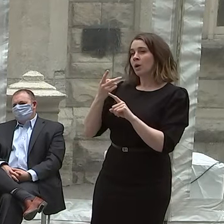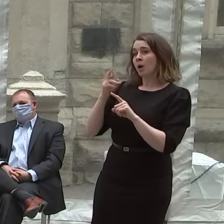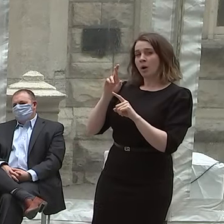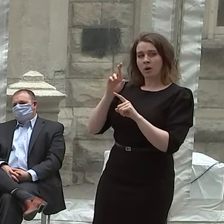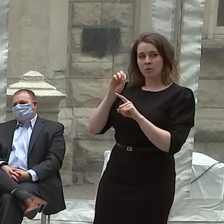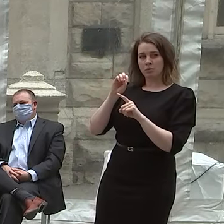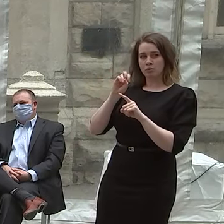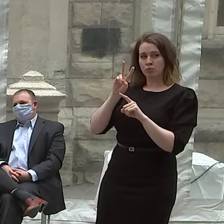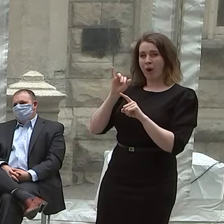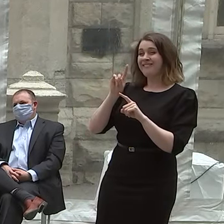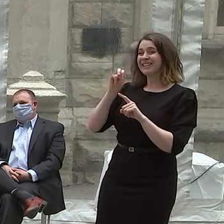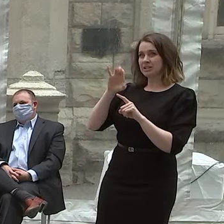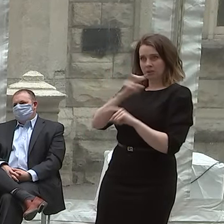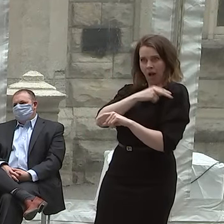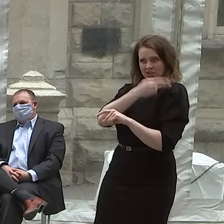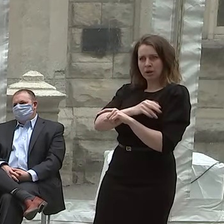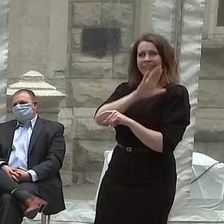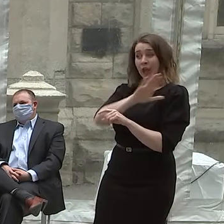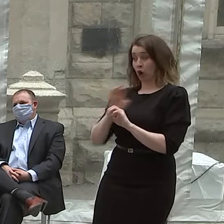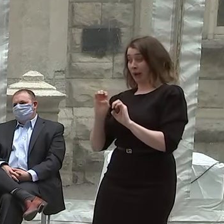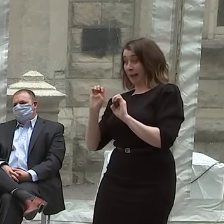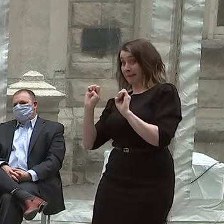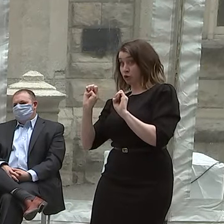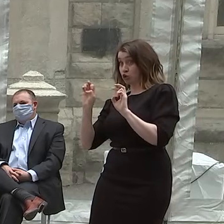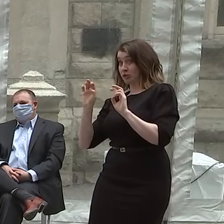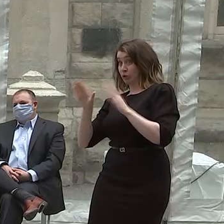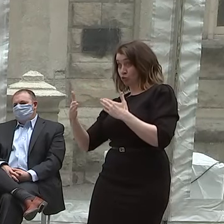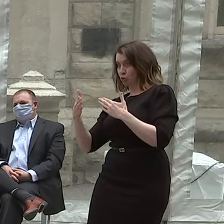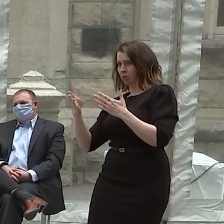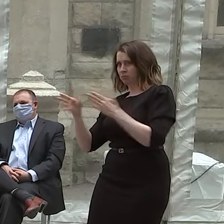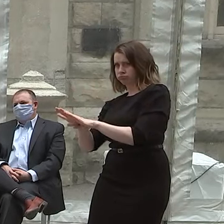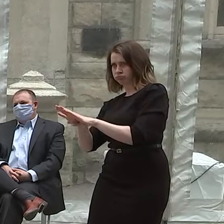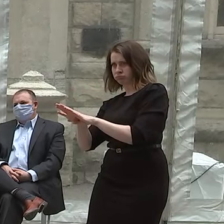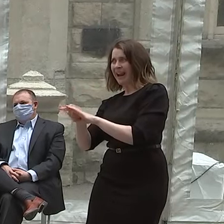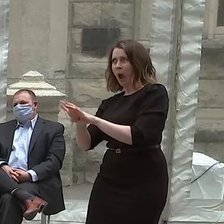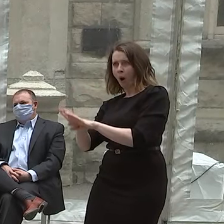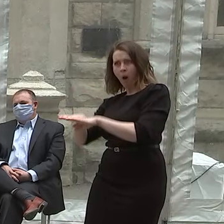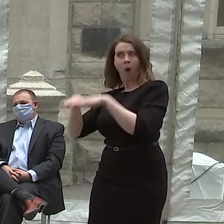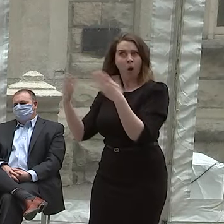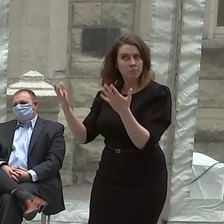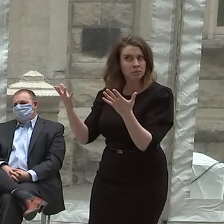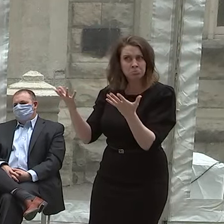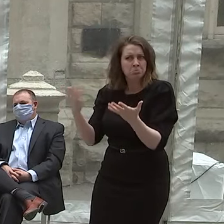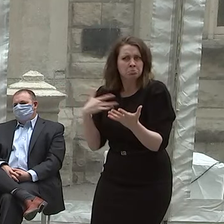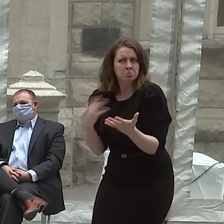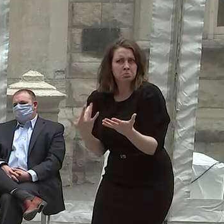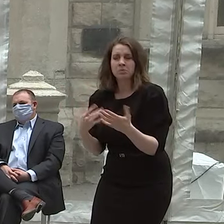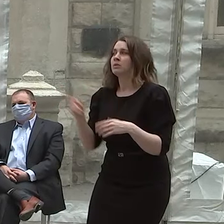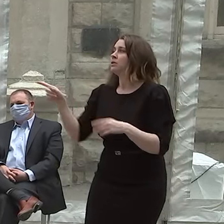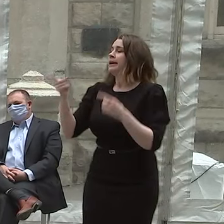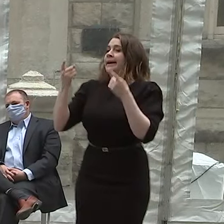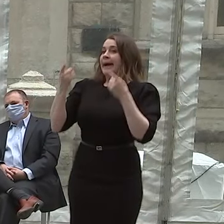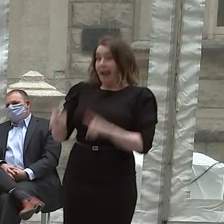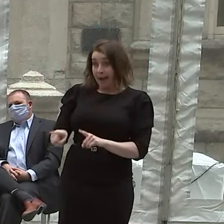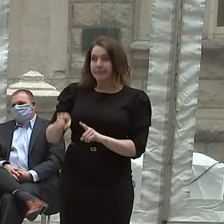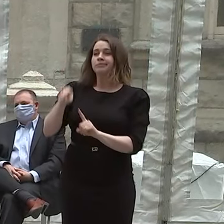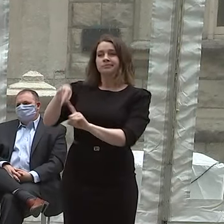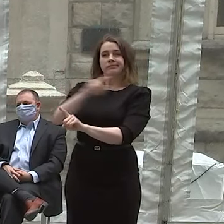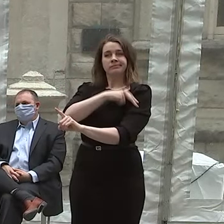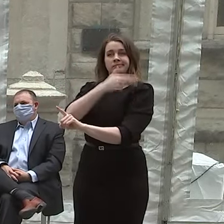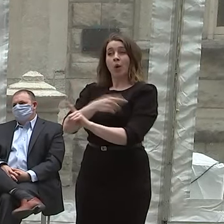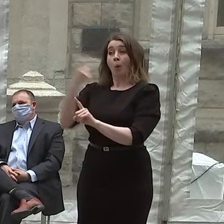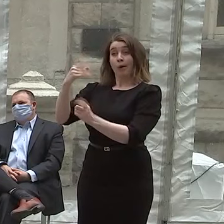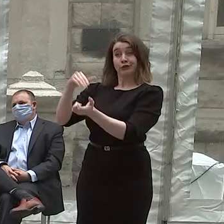Where does that stand? One of our healthcare workers at Provident got COVID-19, and clearly